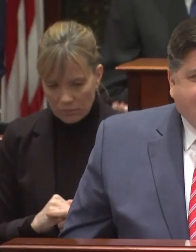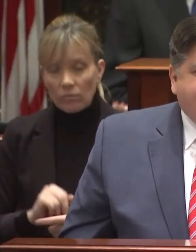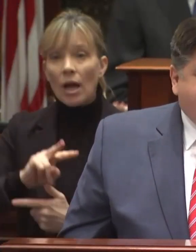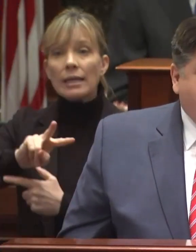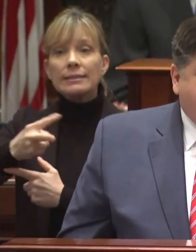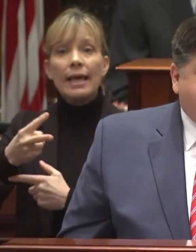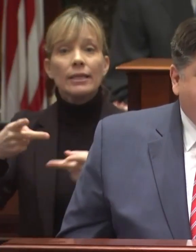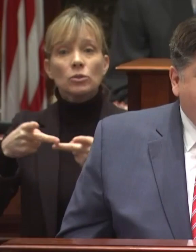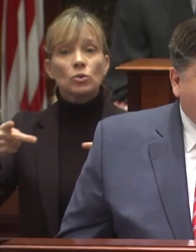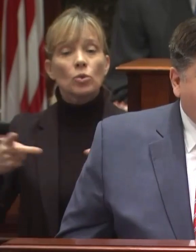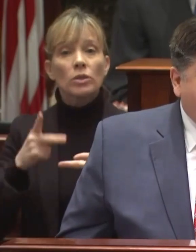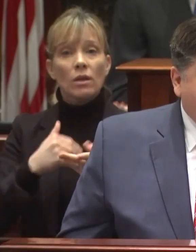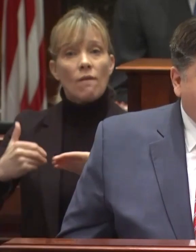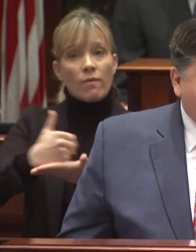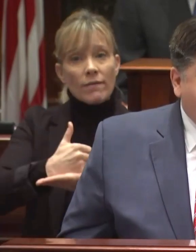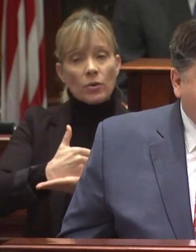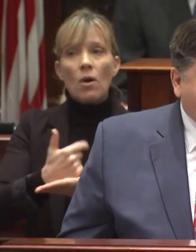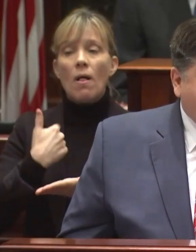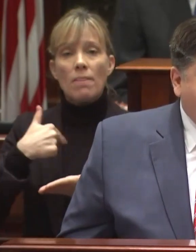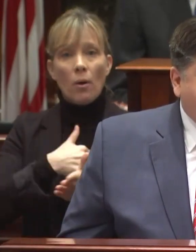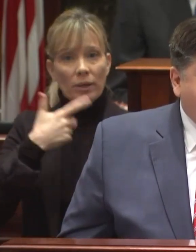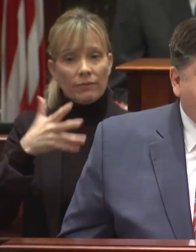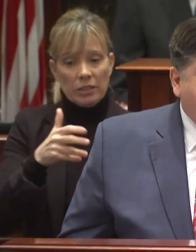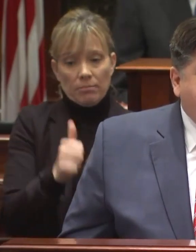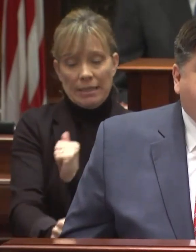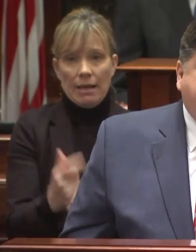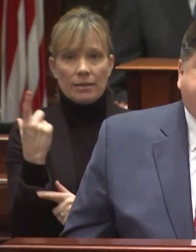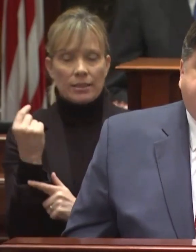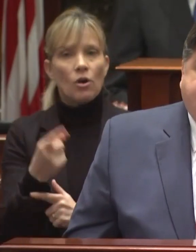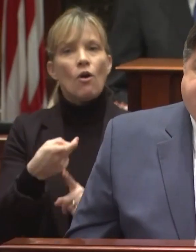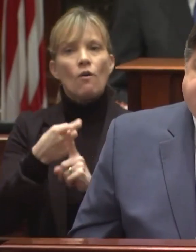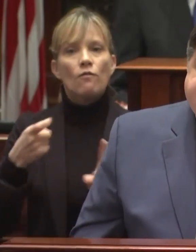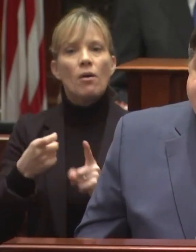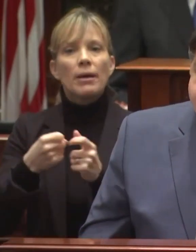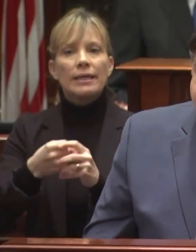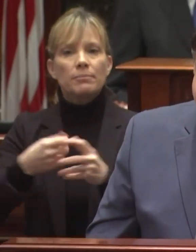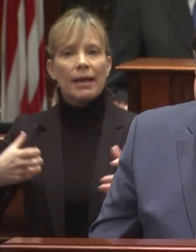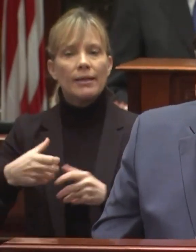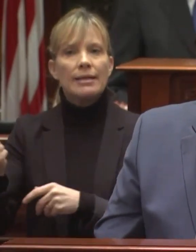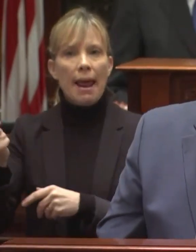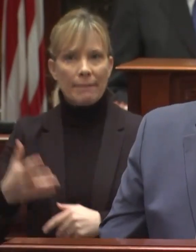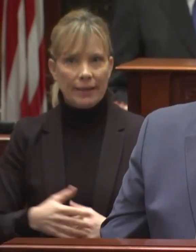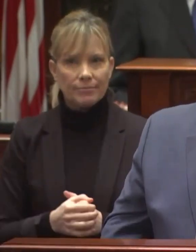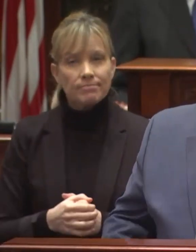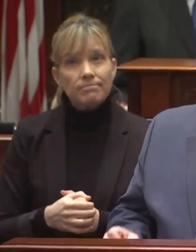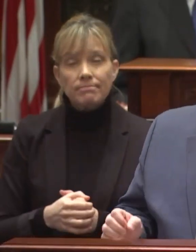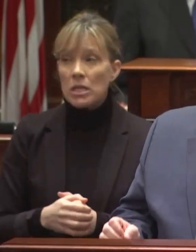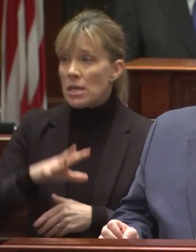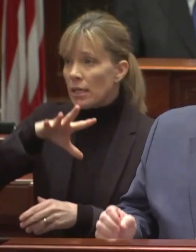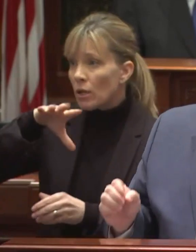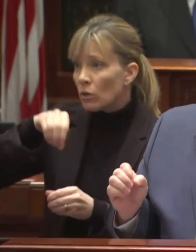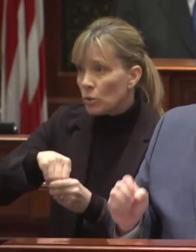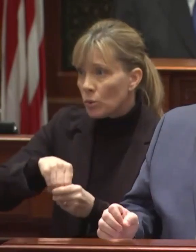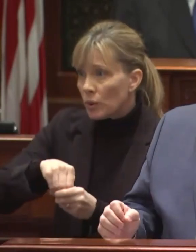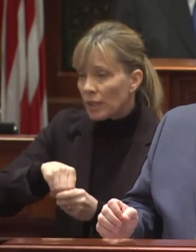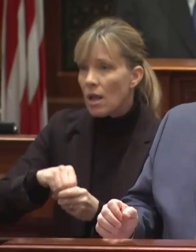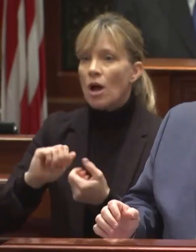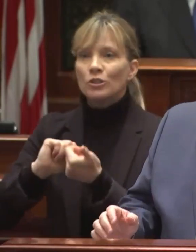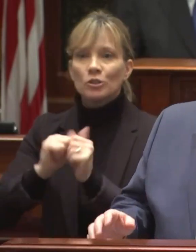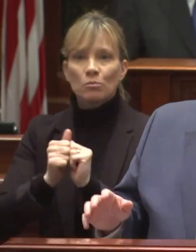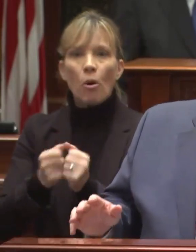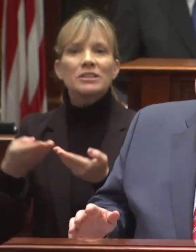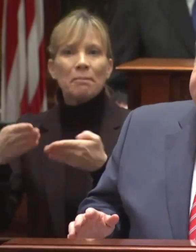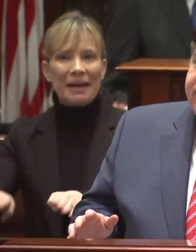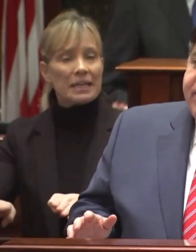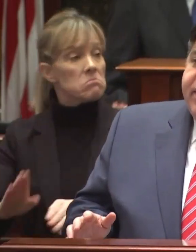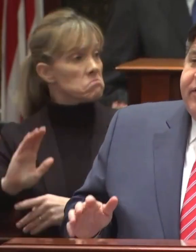A second source of revenue that we passed last year is from expanded gaming, including sports betting,